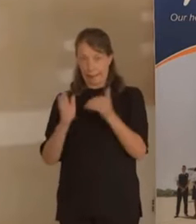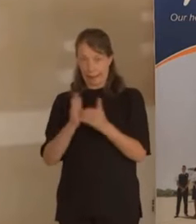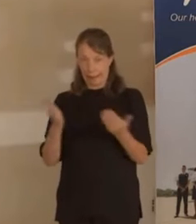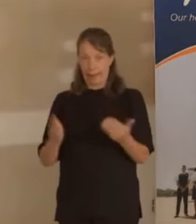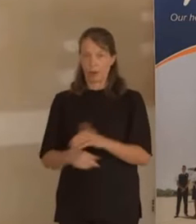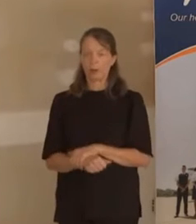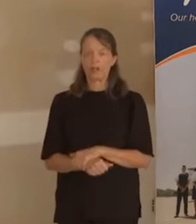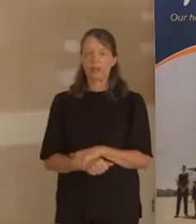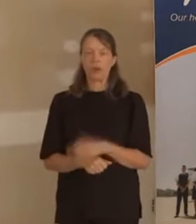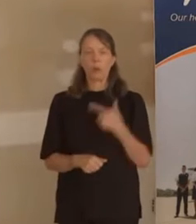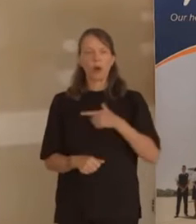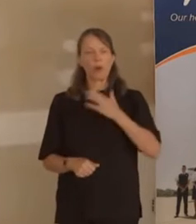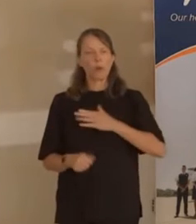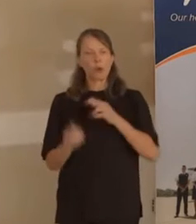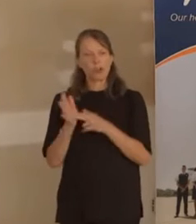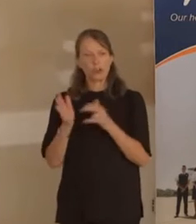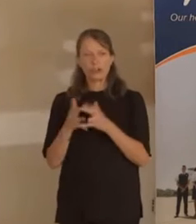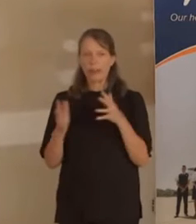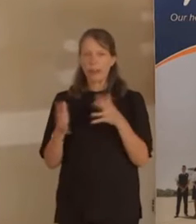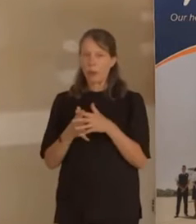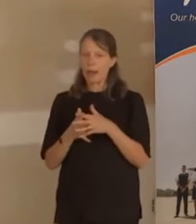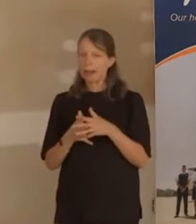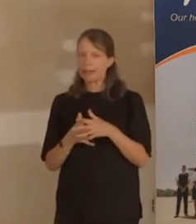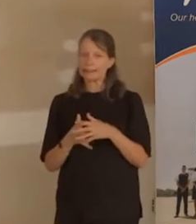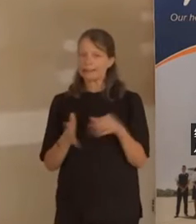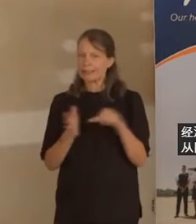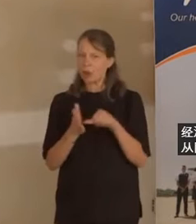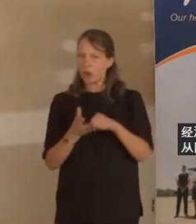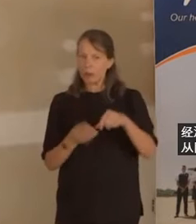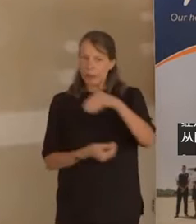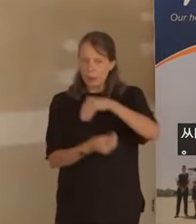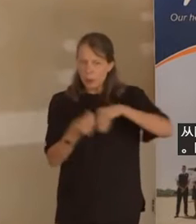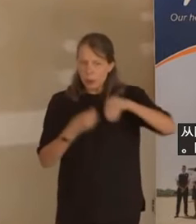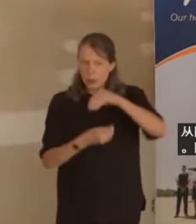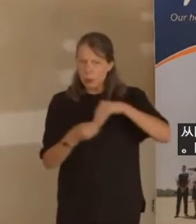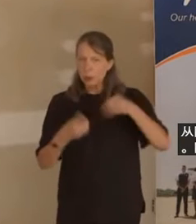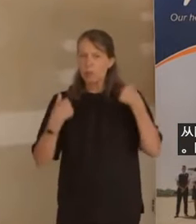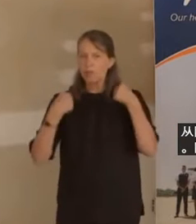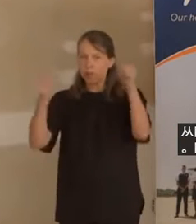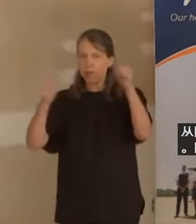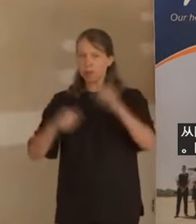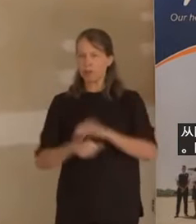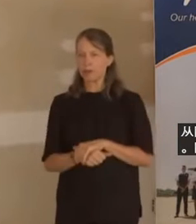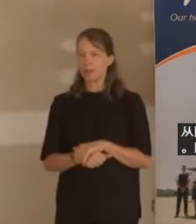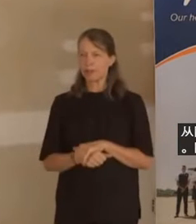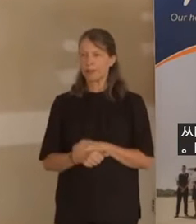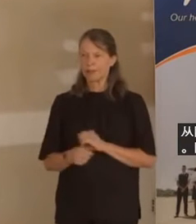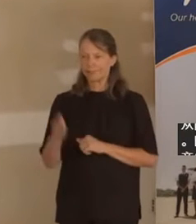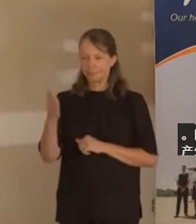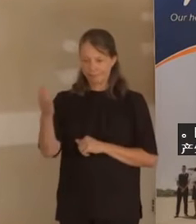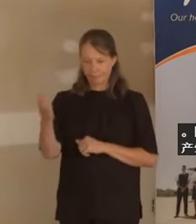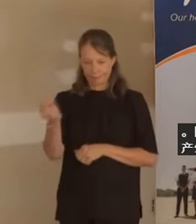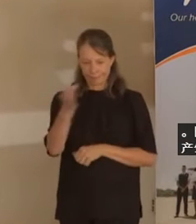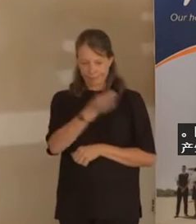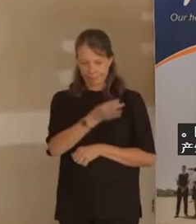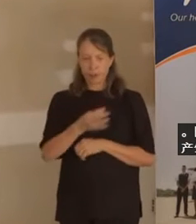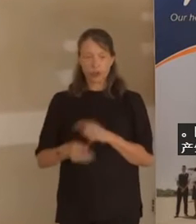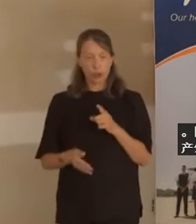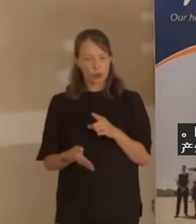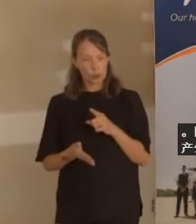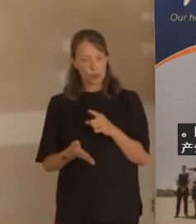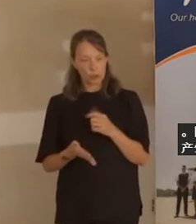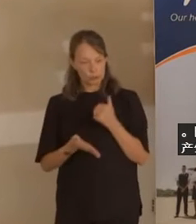economy bounces back as strong as it possibly can from the impacts of COVID-19. So if the assistance to Rex has generated